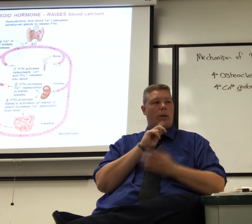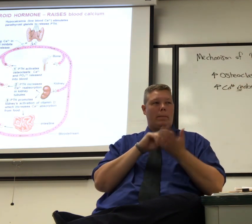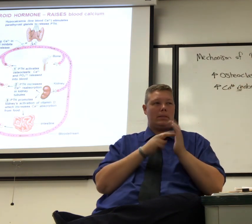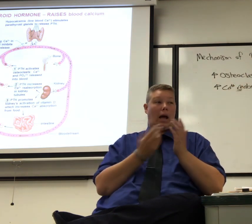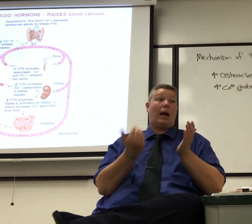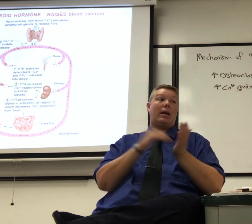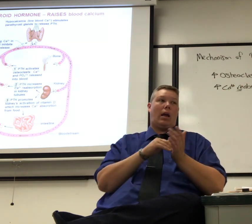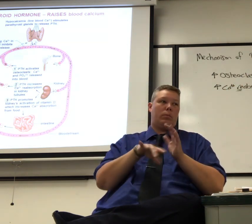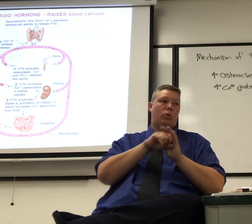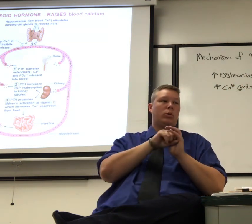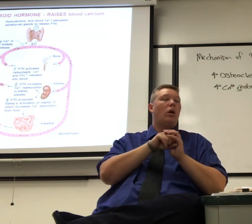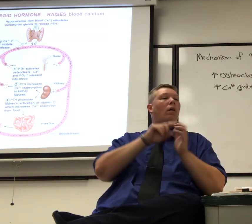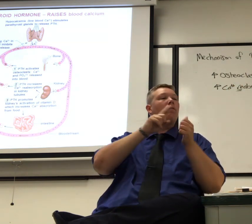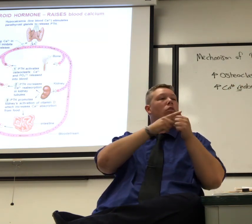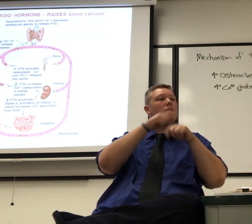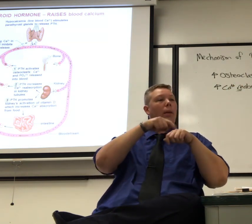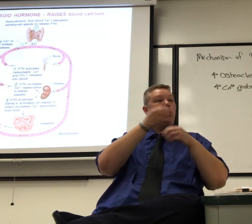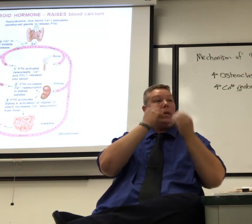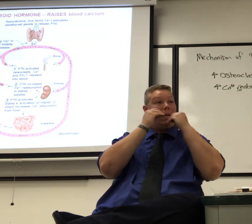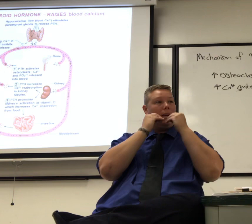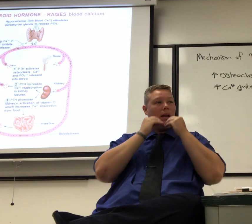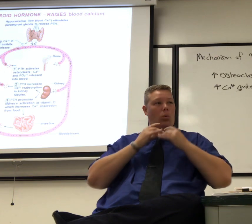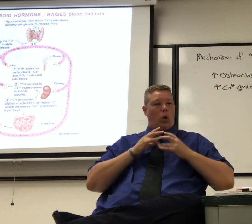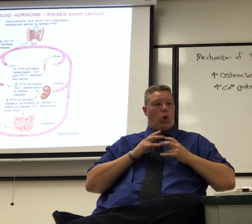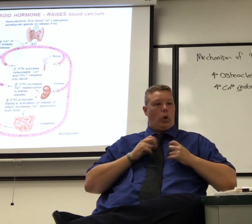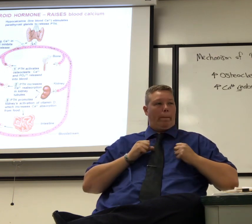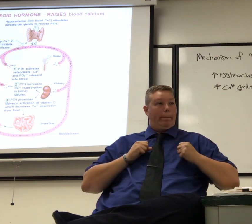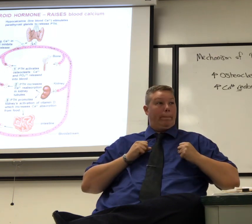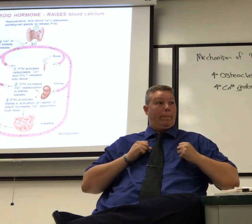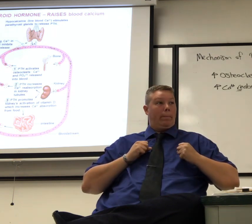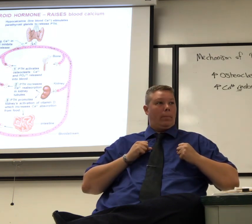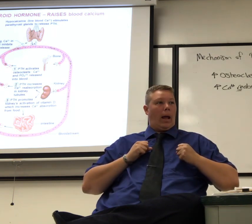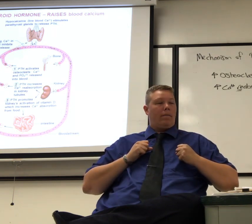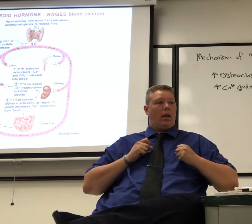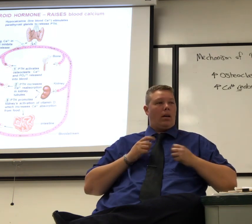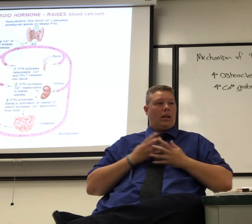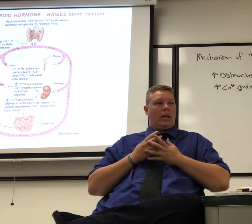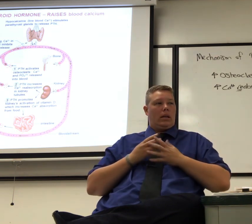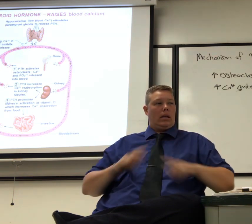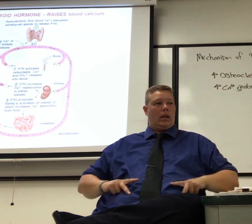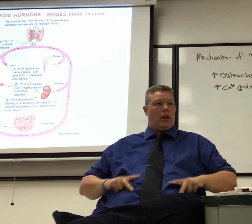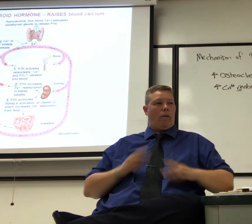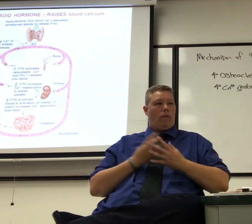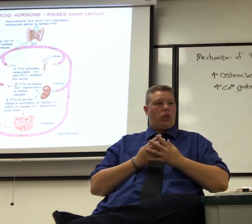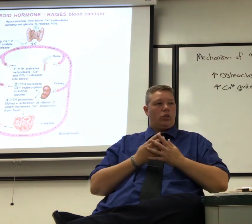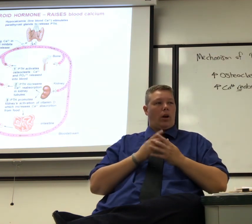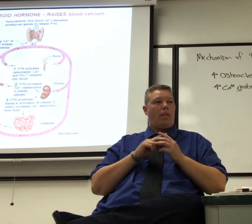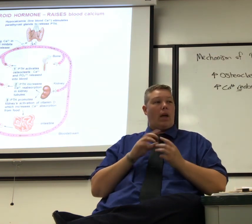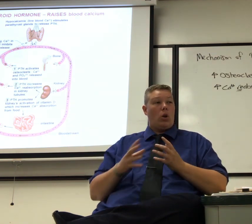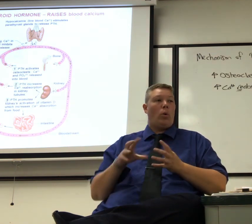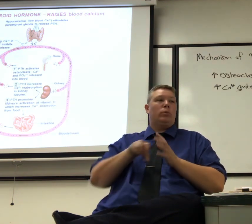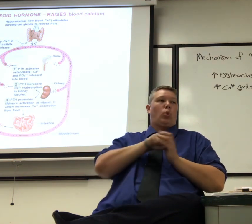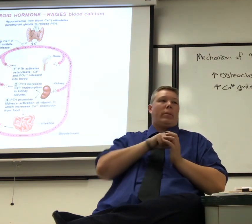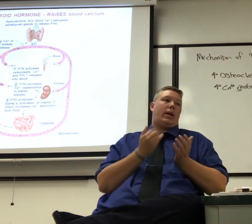We say reabsorption, you absorb again. You absorb the first time when you eat it in the